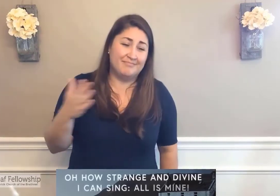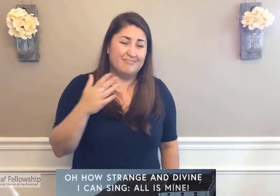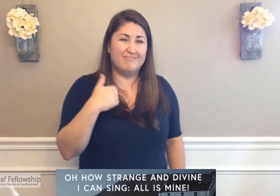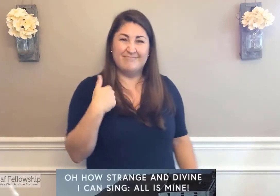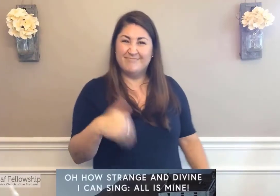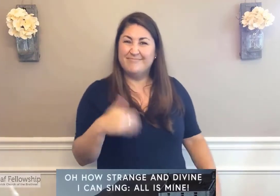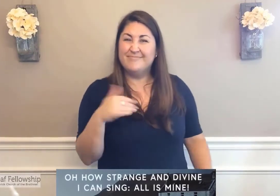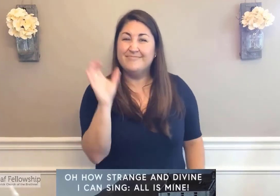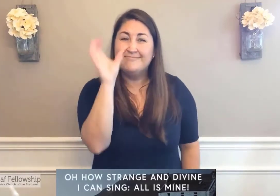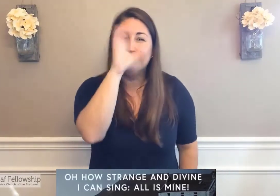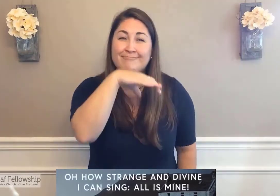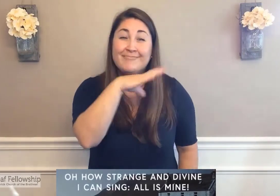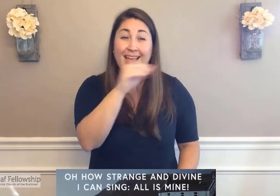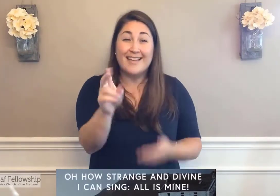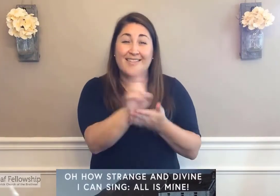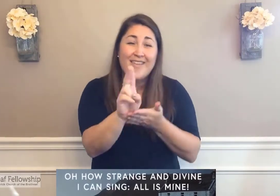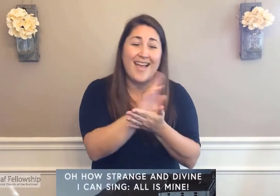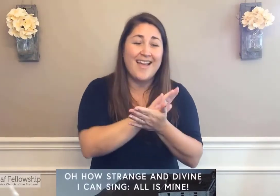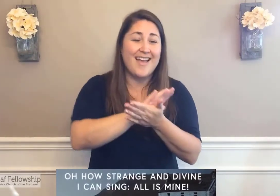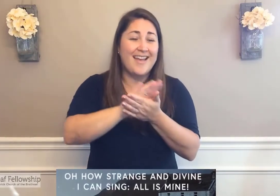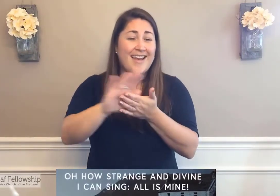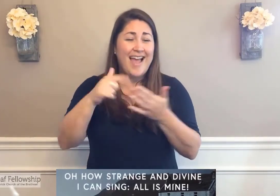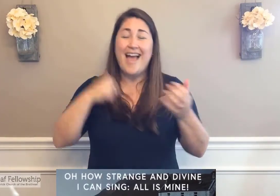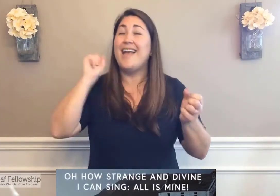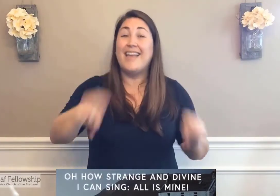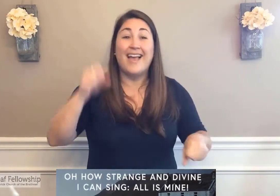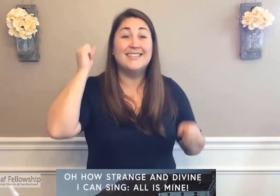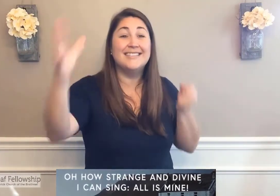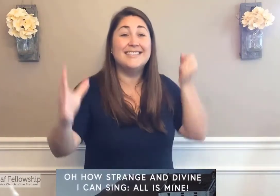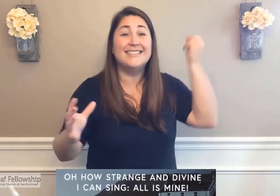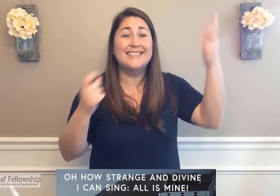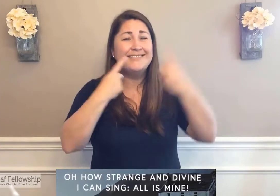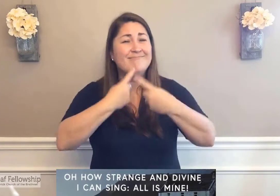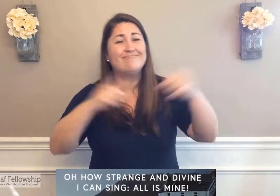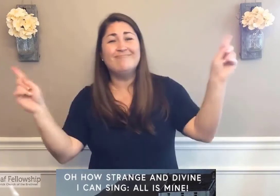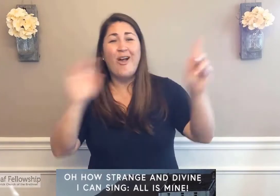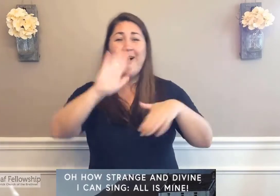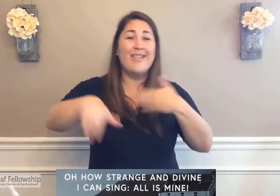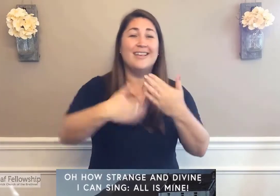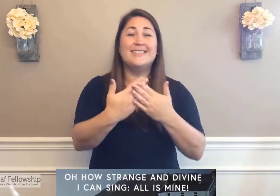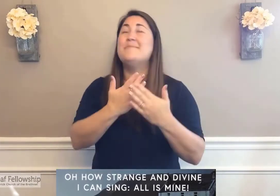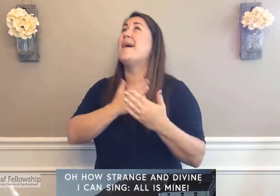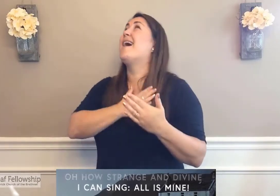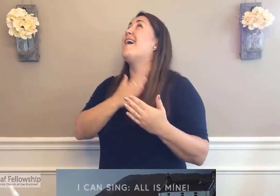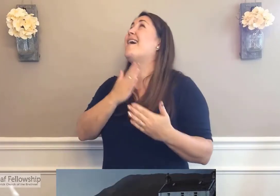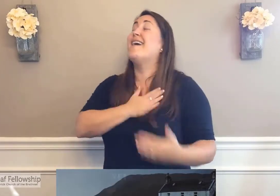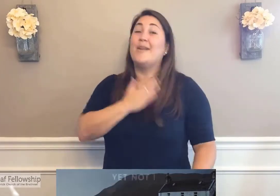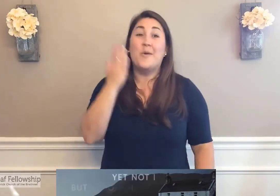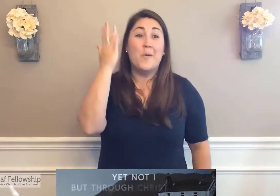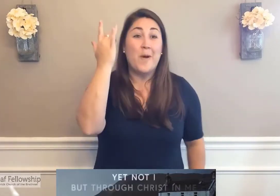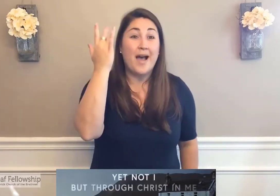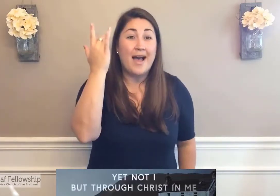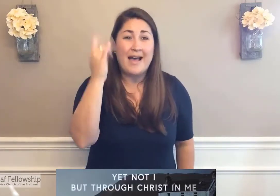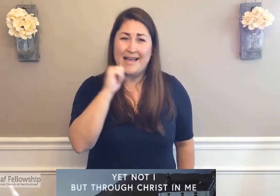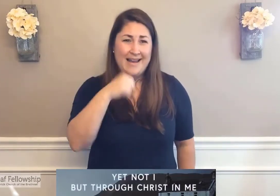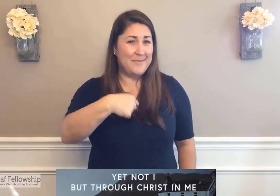Oh, how strange and divine, I can see all is mine, yet not